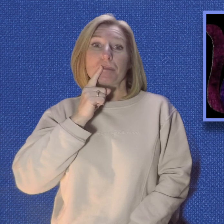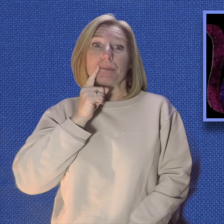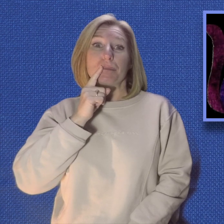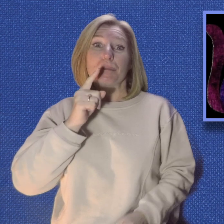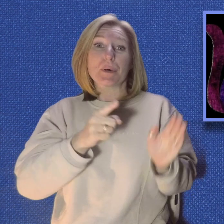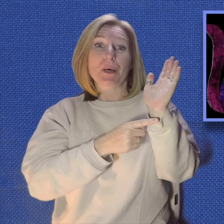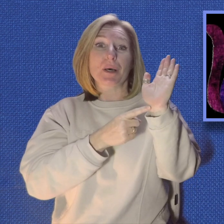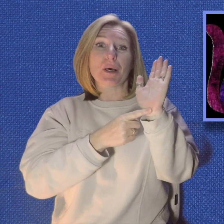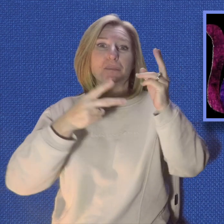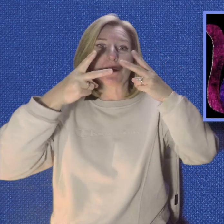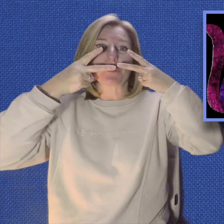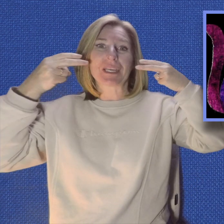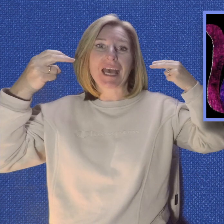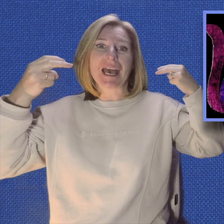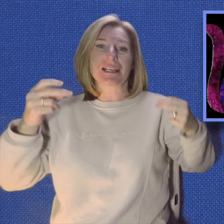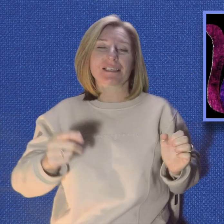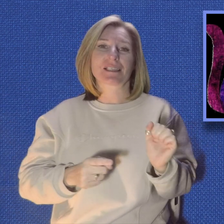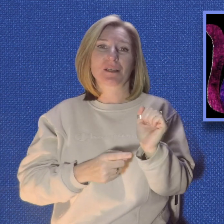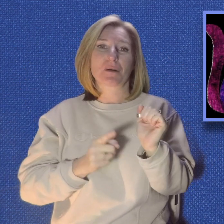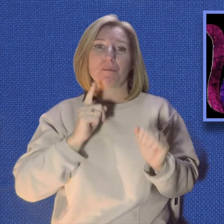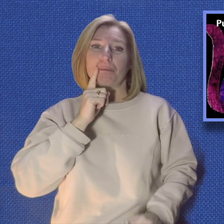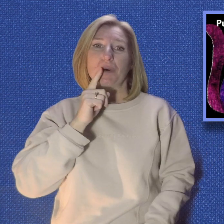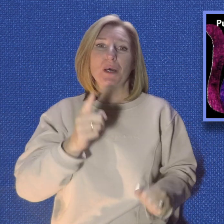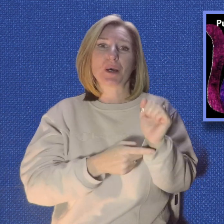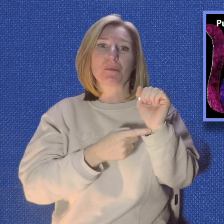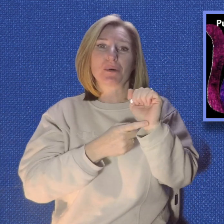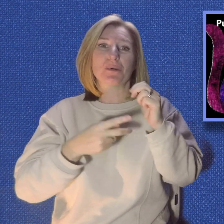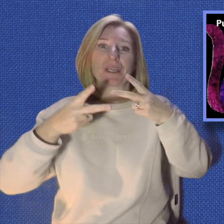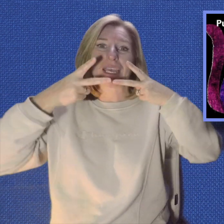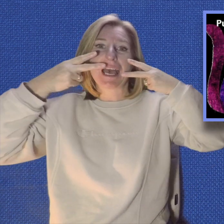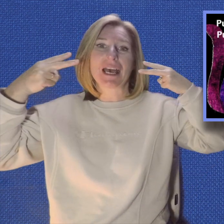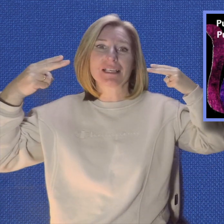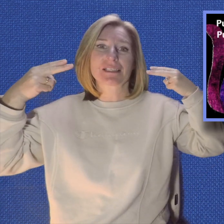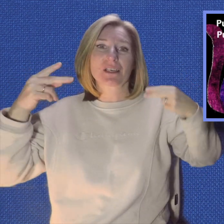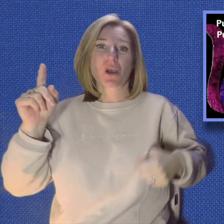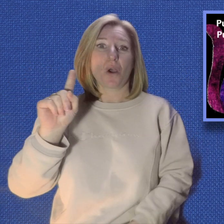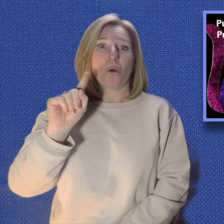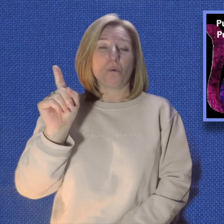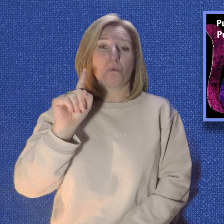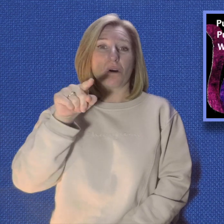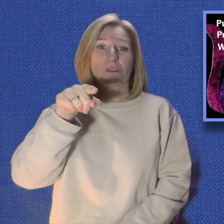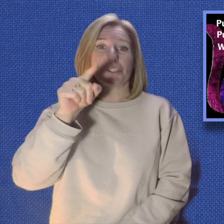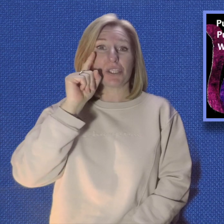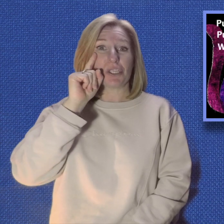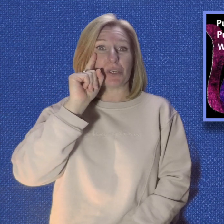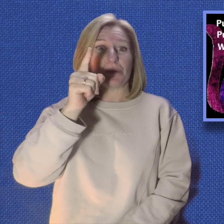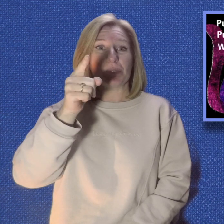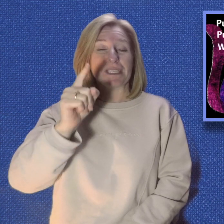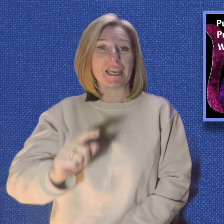Purple cat, purple cat, what do you see?